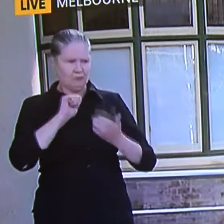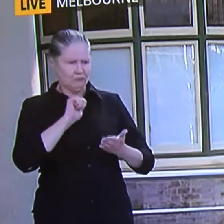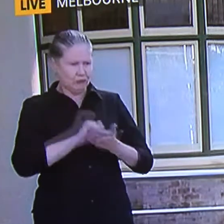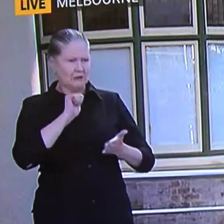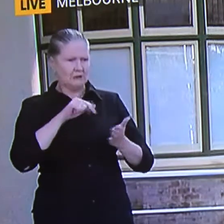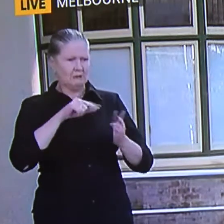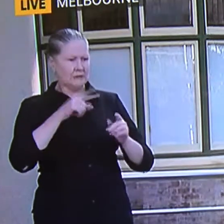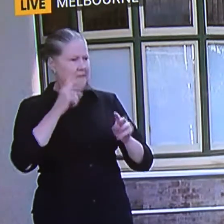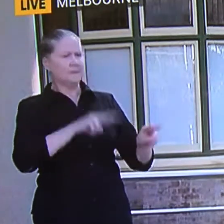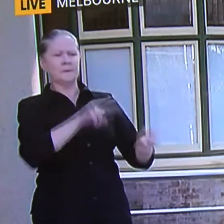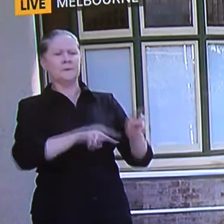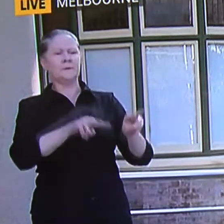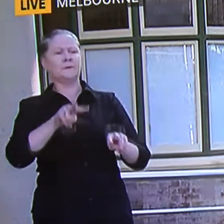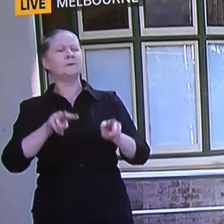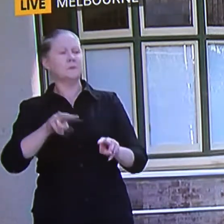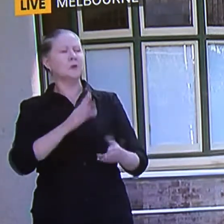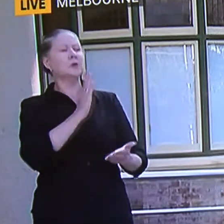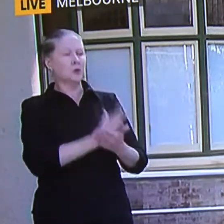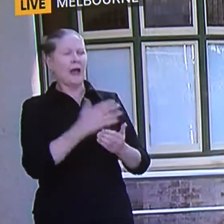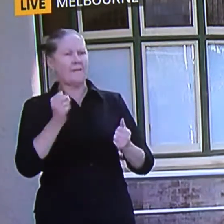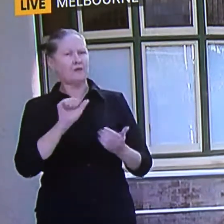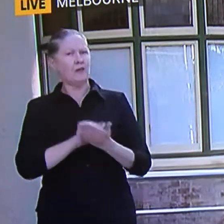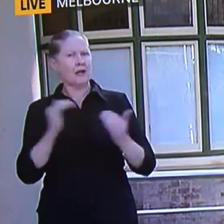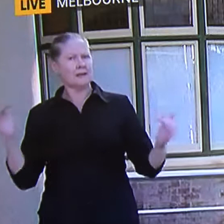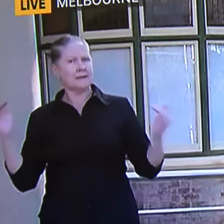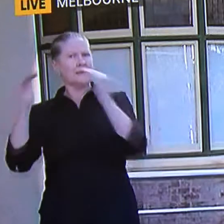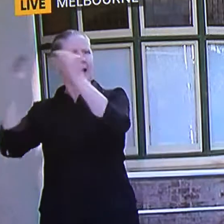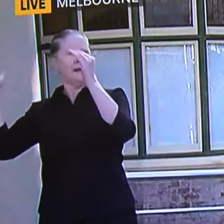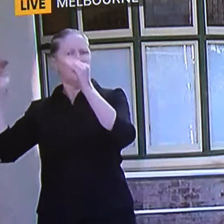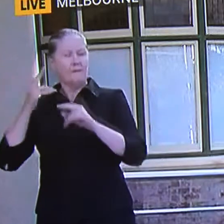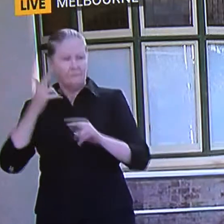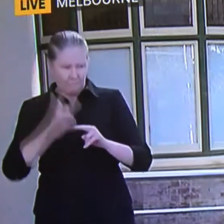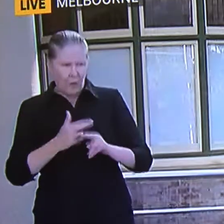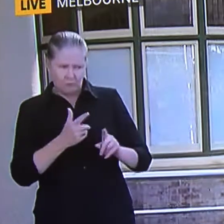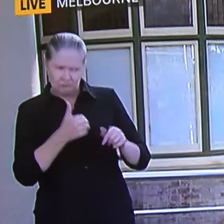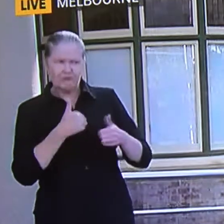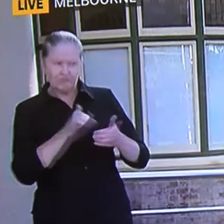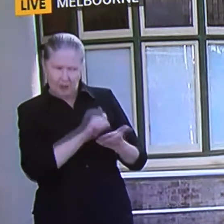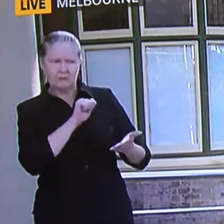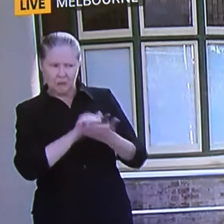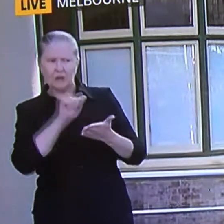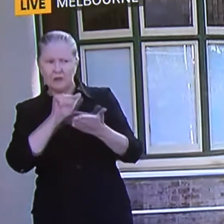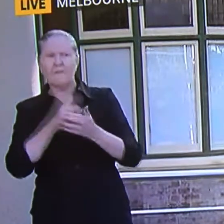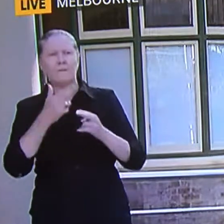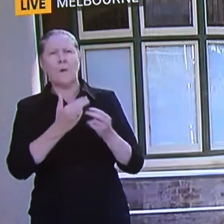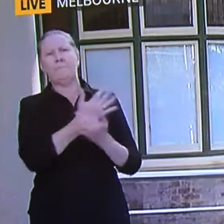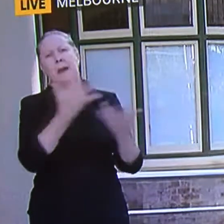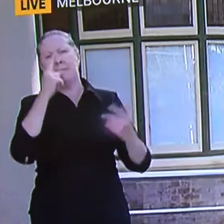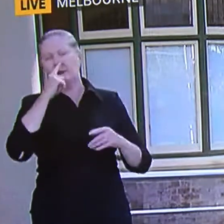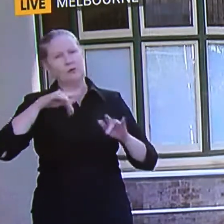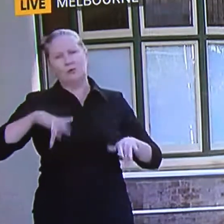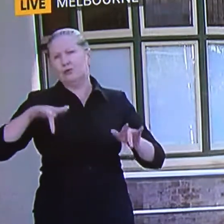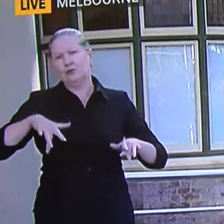trial, comparing the treatment to standard of care with a clinical outcome in a large number of people. And